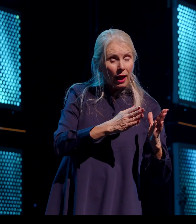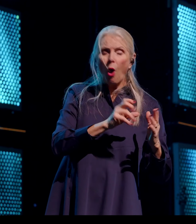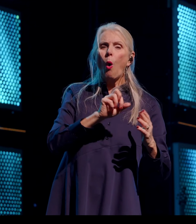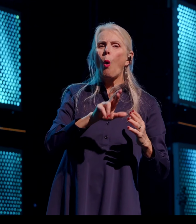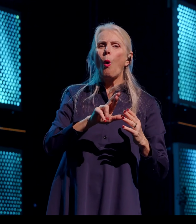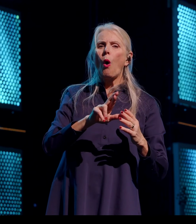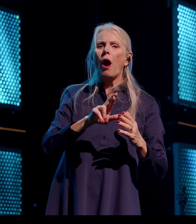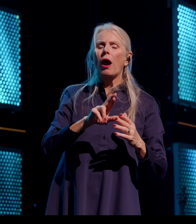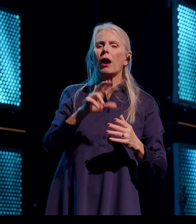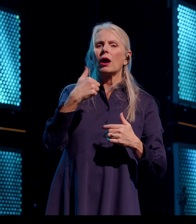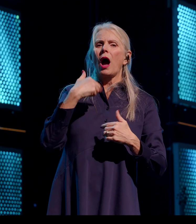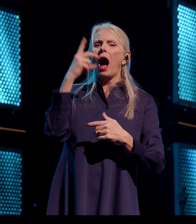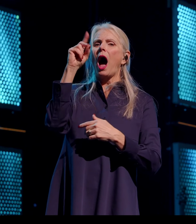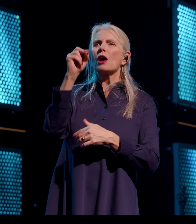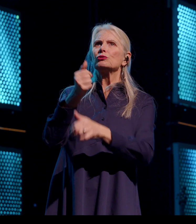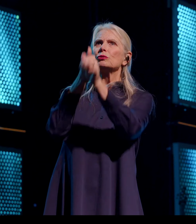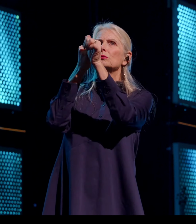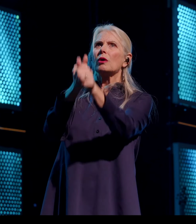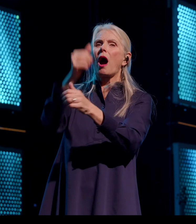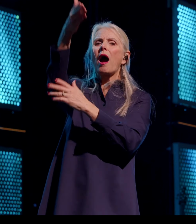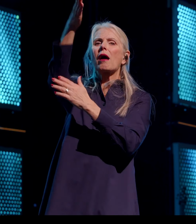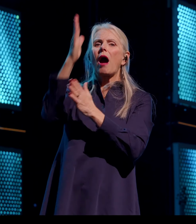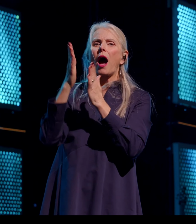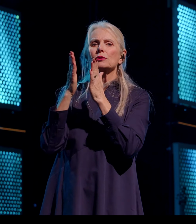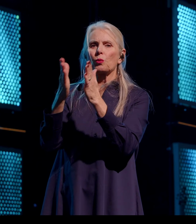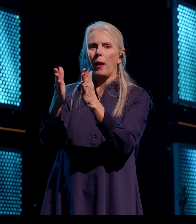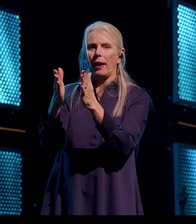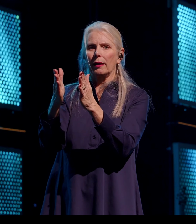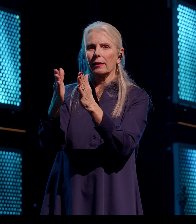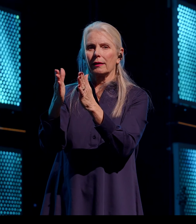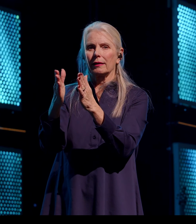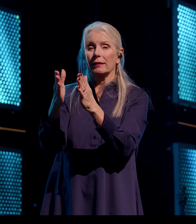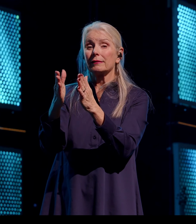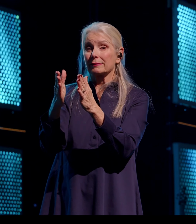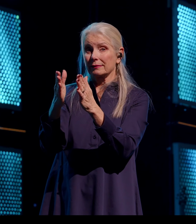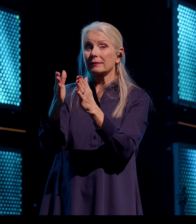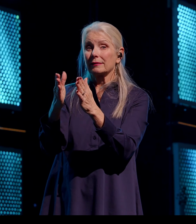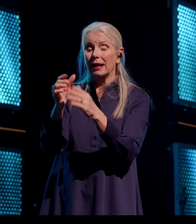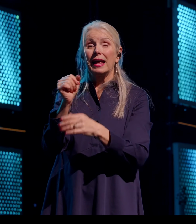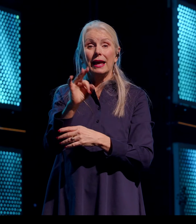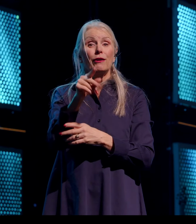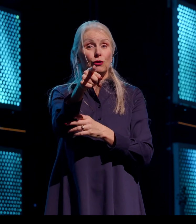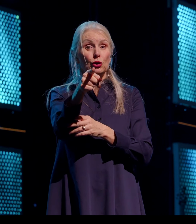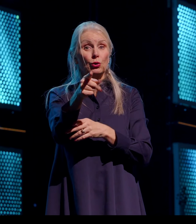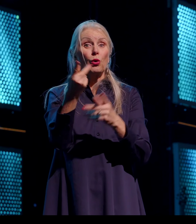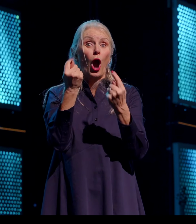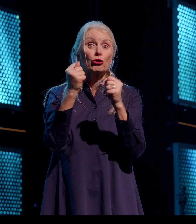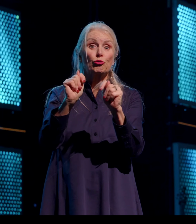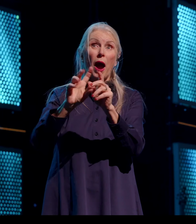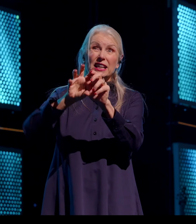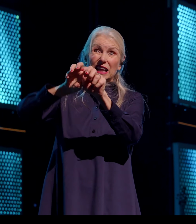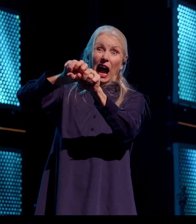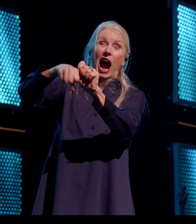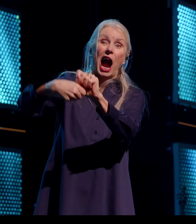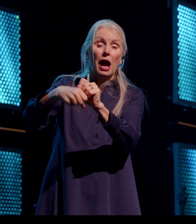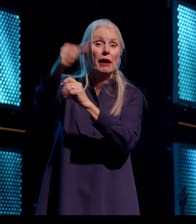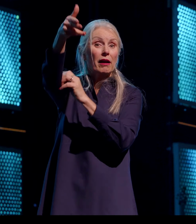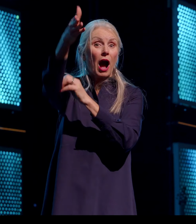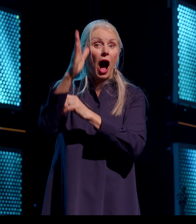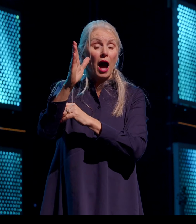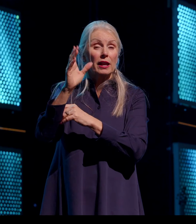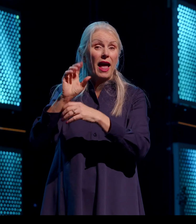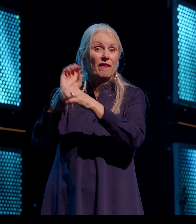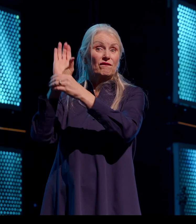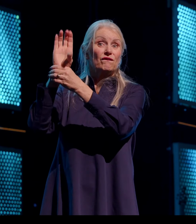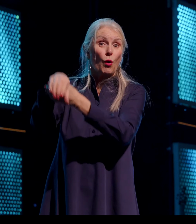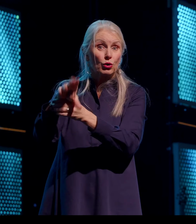God to do everything that you want, well, then aren't you God? Aren't I God? Who's the servant here? Is God serving